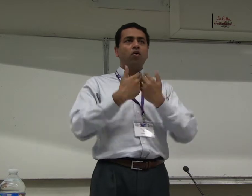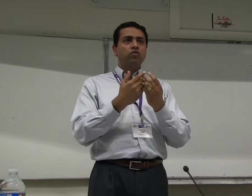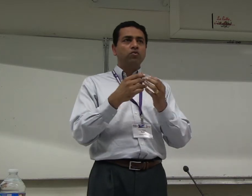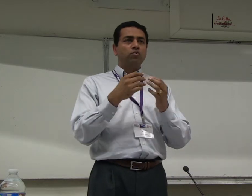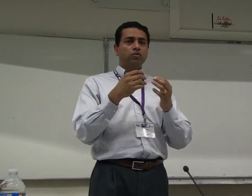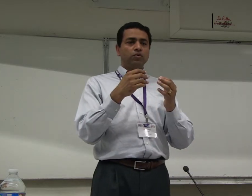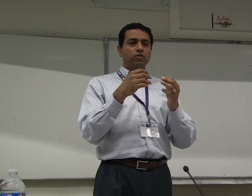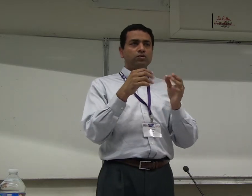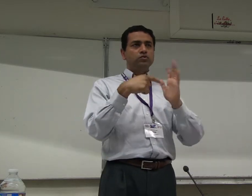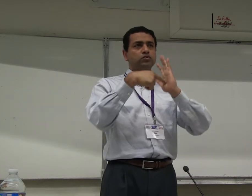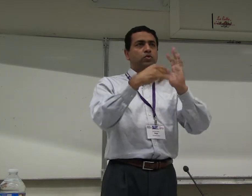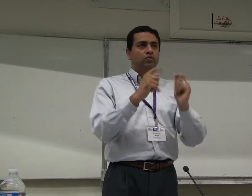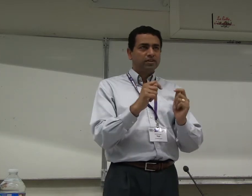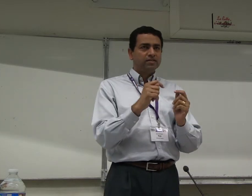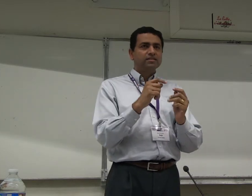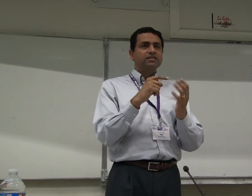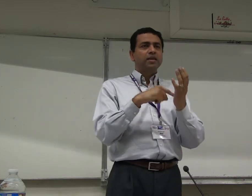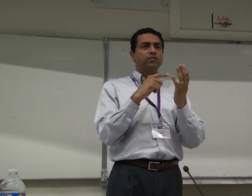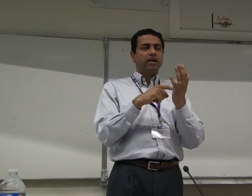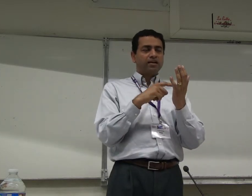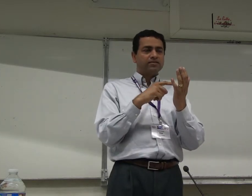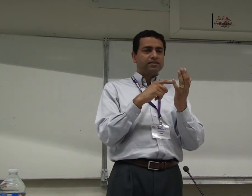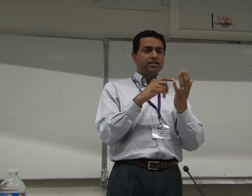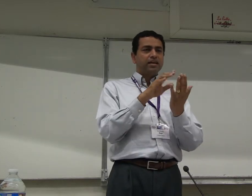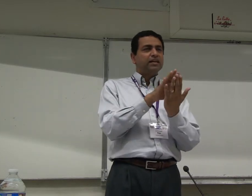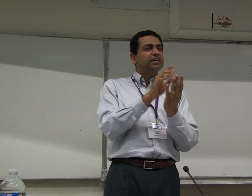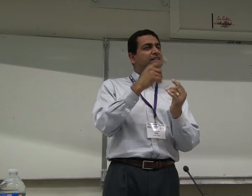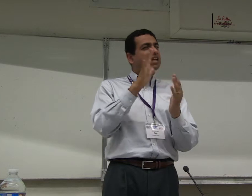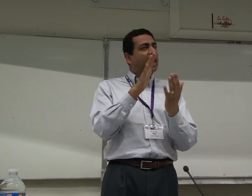someone knocking on the door. So the trick is how to show that information.